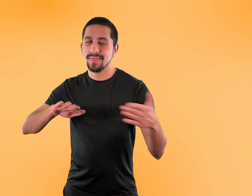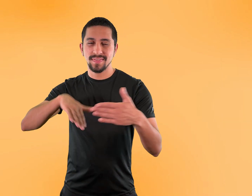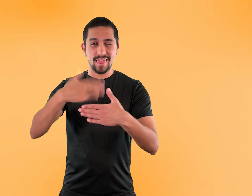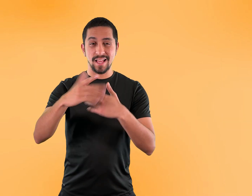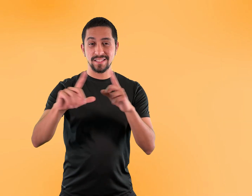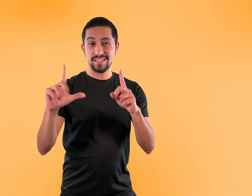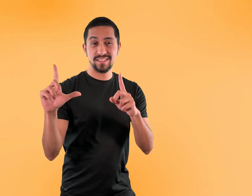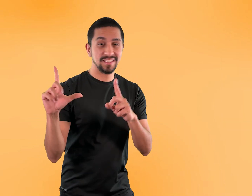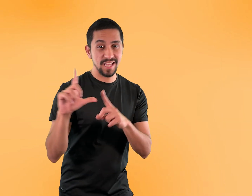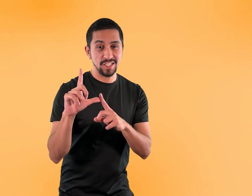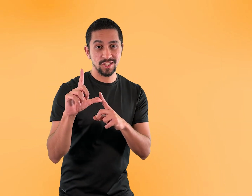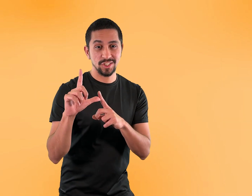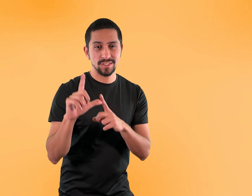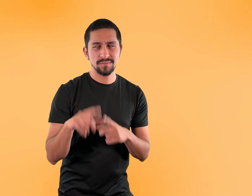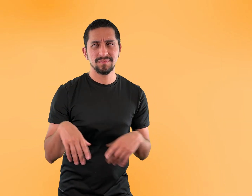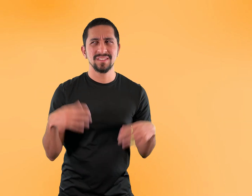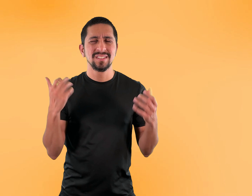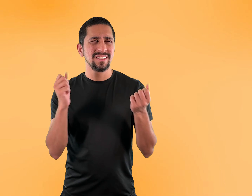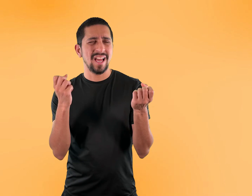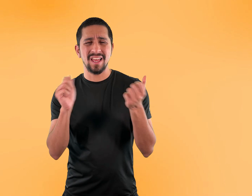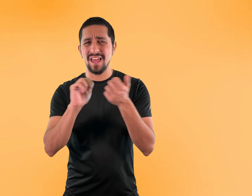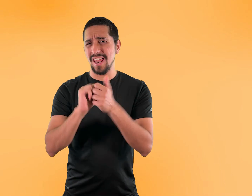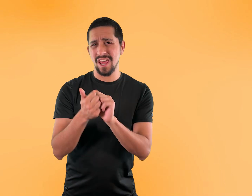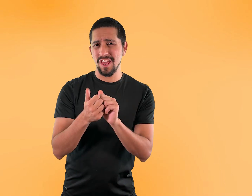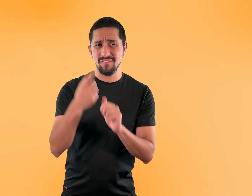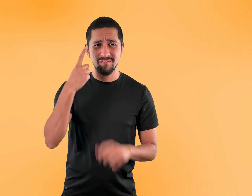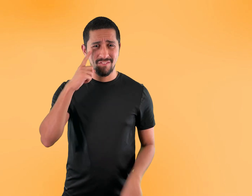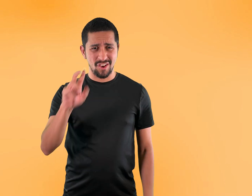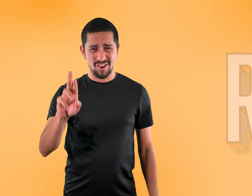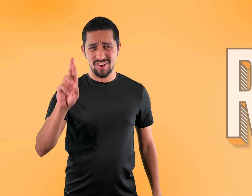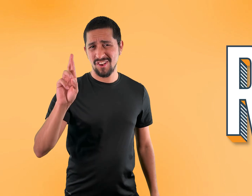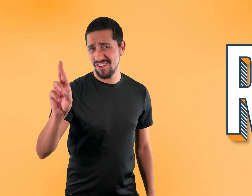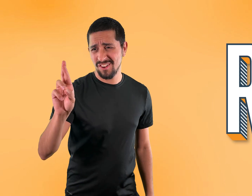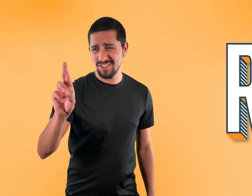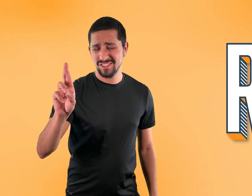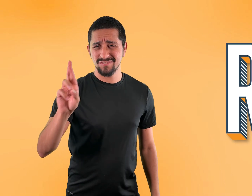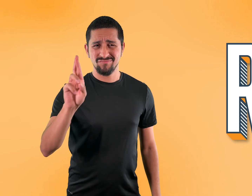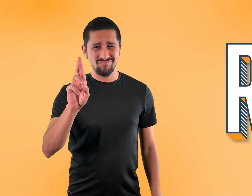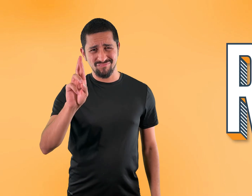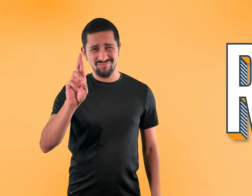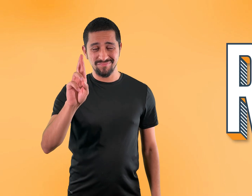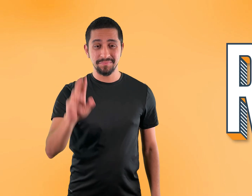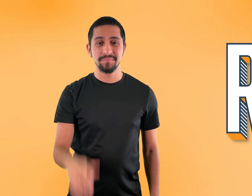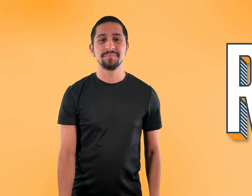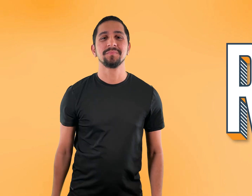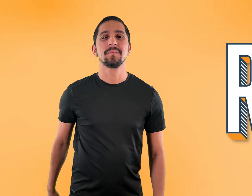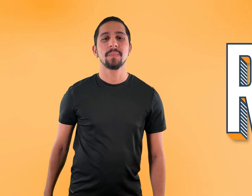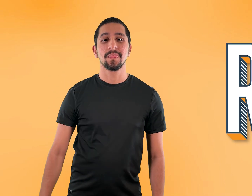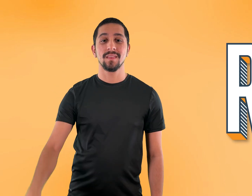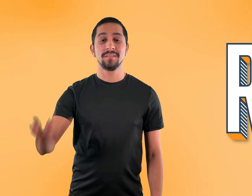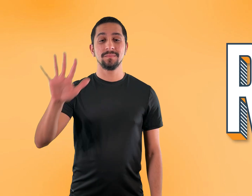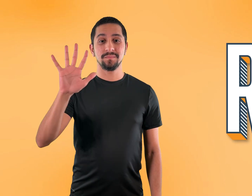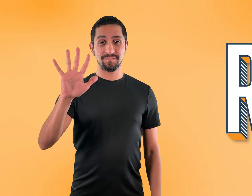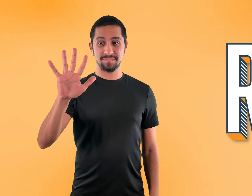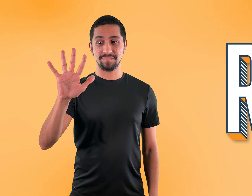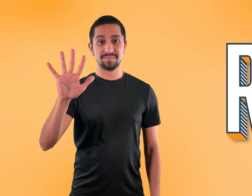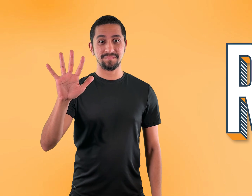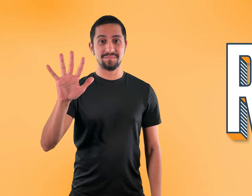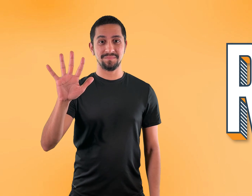For the next letter, how do you sign R? You start by holding up your